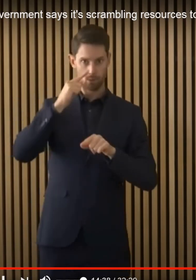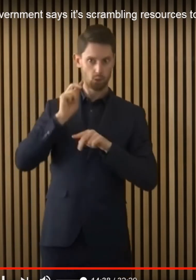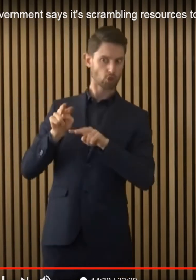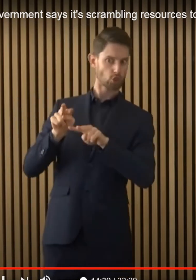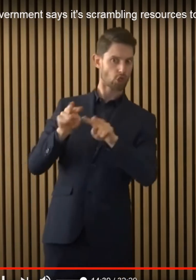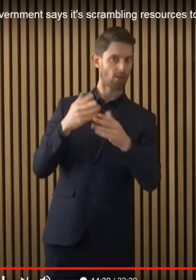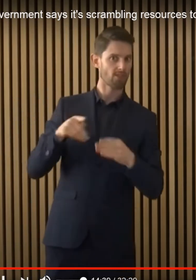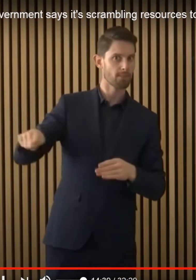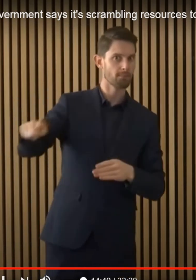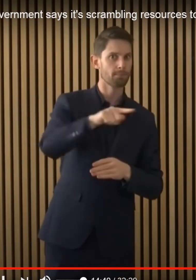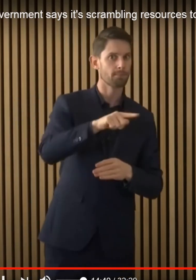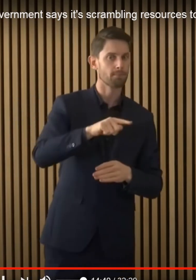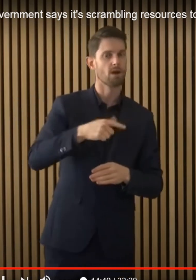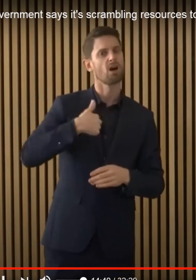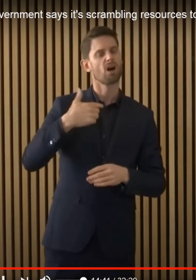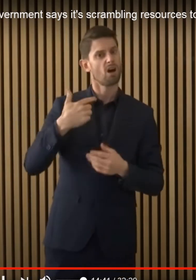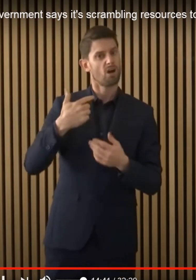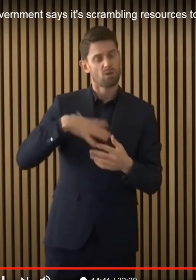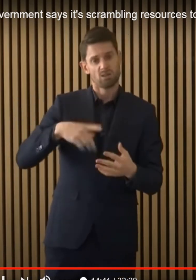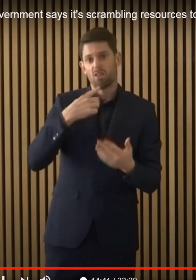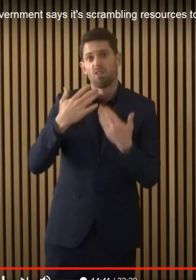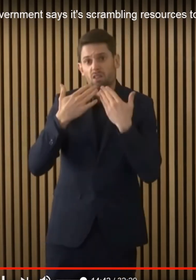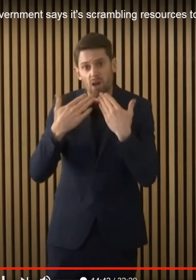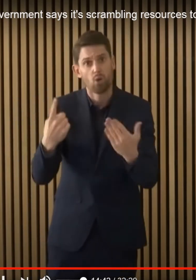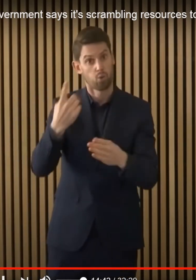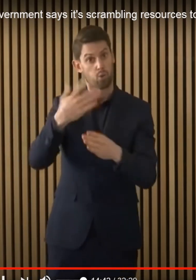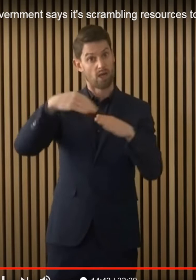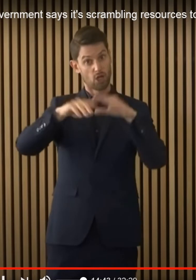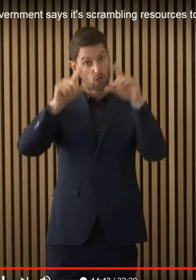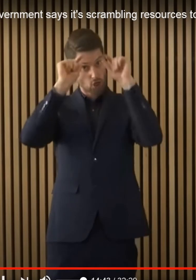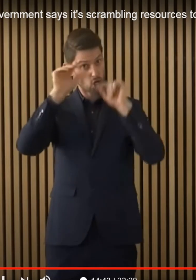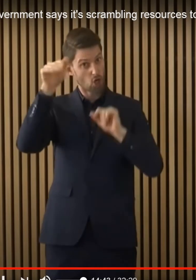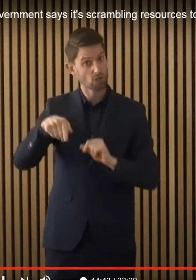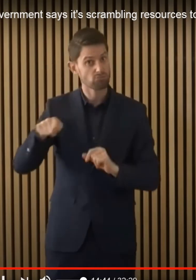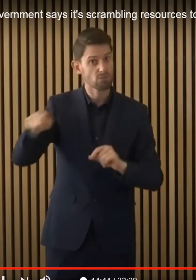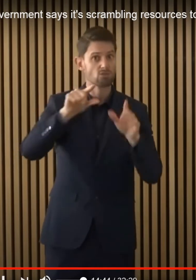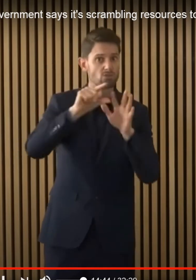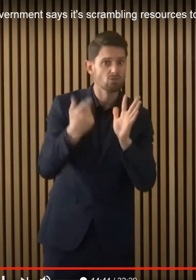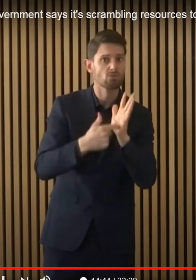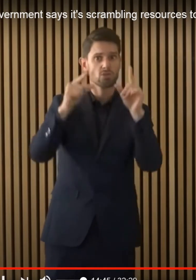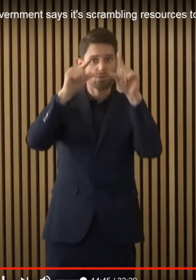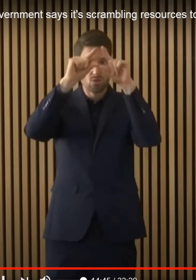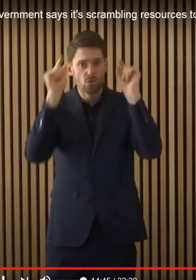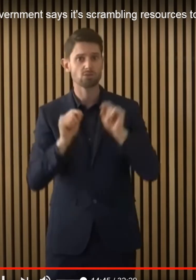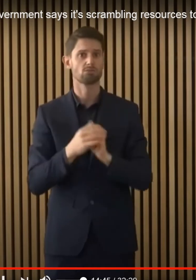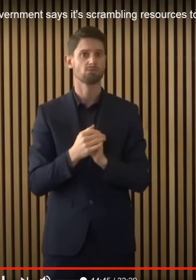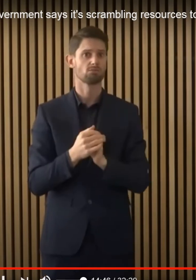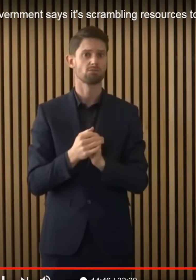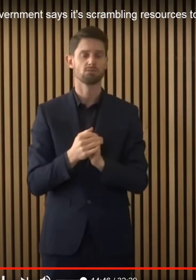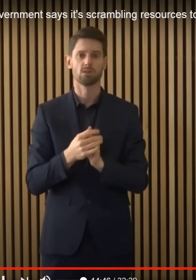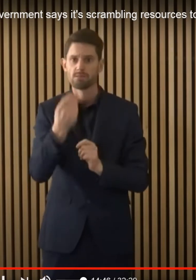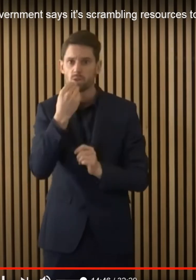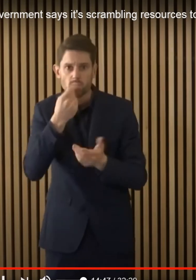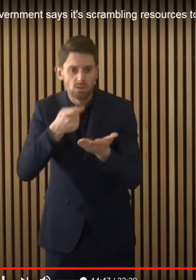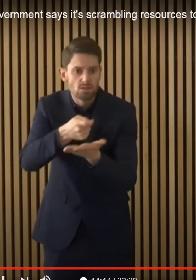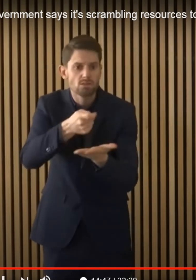rely on you to care for those most vulnerable in our community and to support them through this difficult time. So you do need to look after